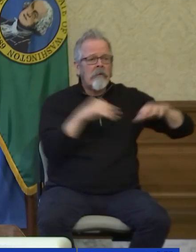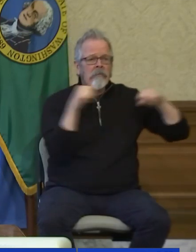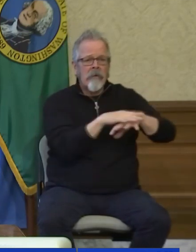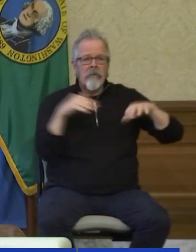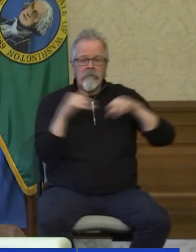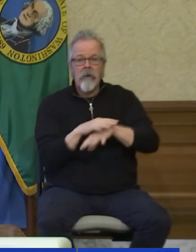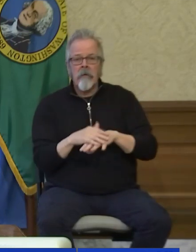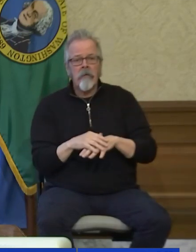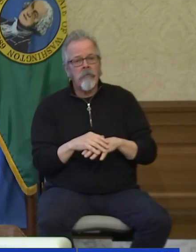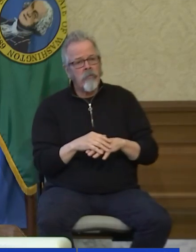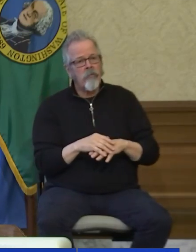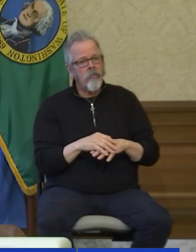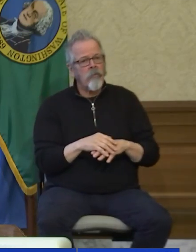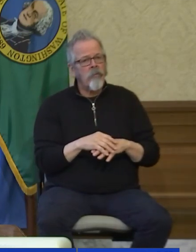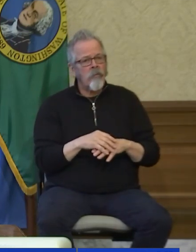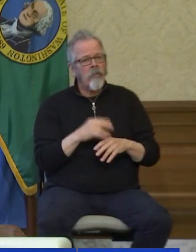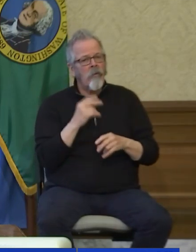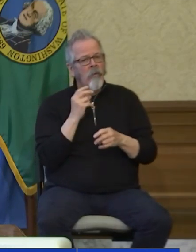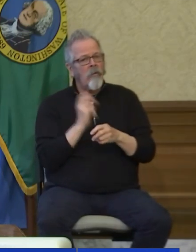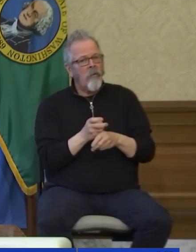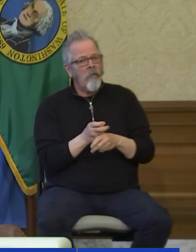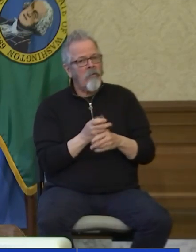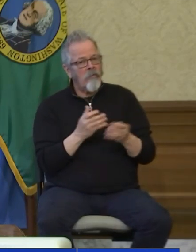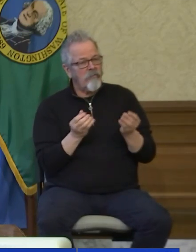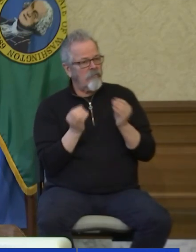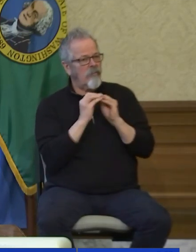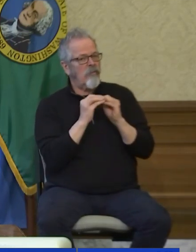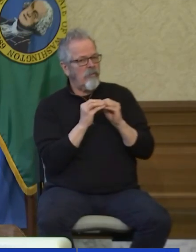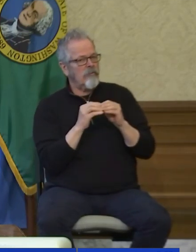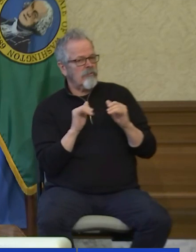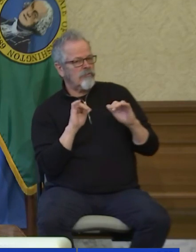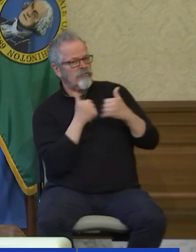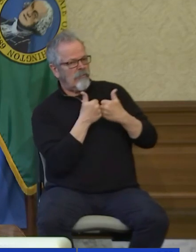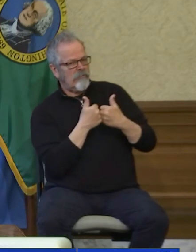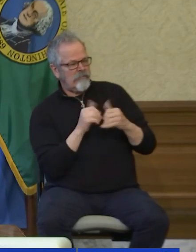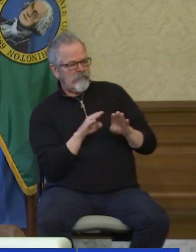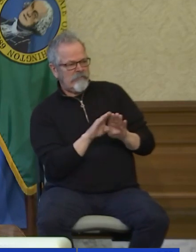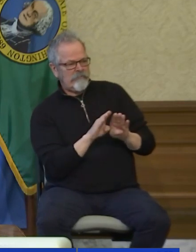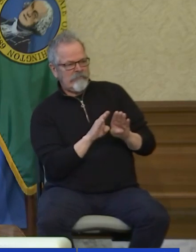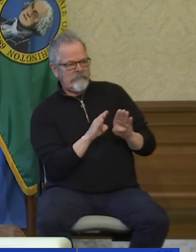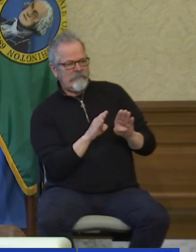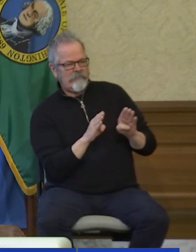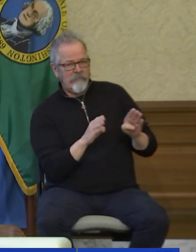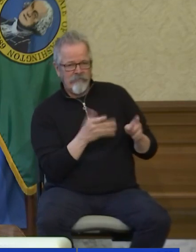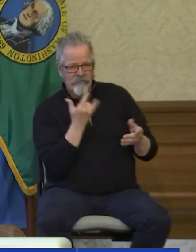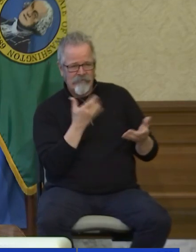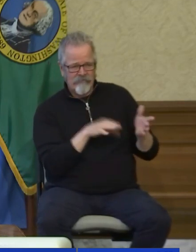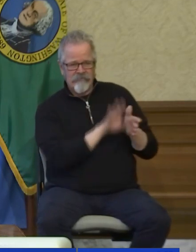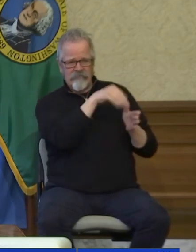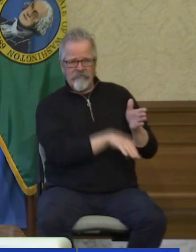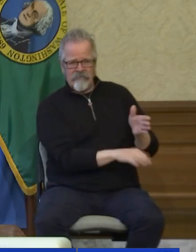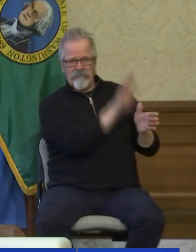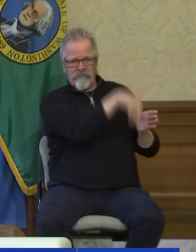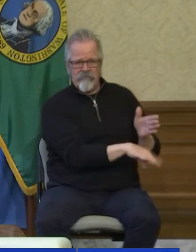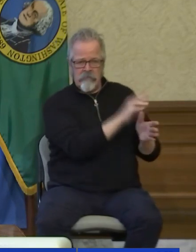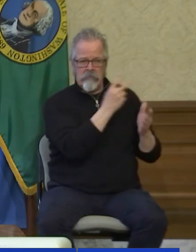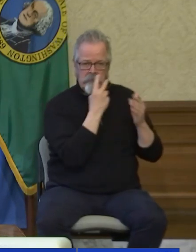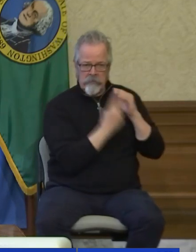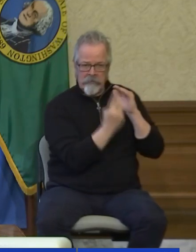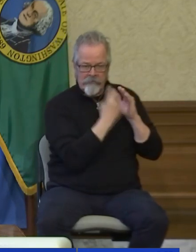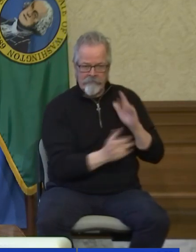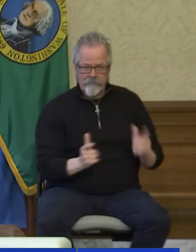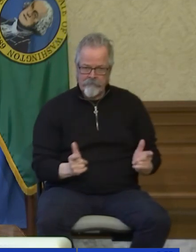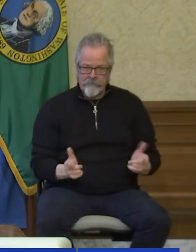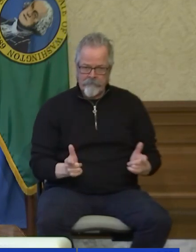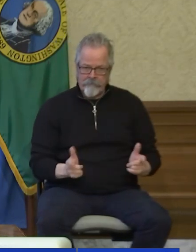to some closing comments by saying that it's gratifying, and we have a lot to be proud of in Washington. Washingtonians have been hugely committed